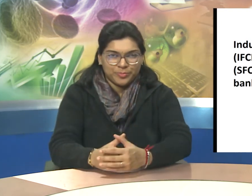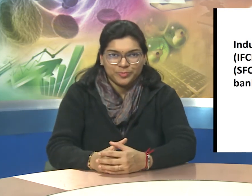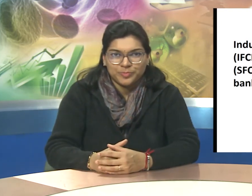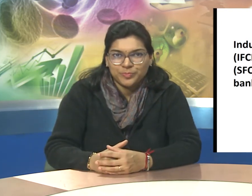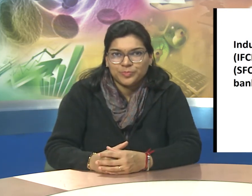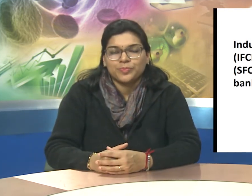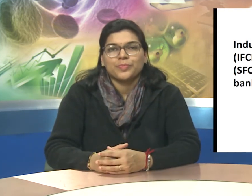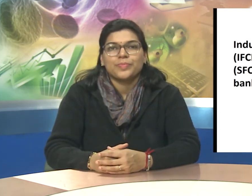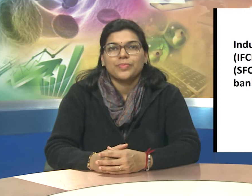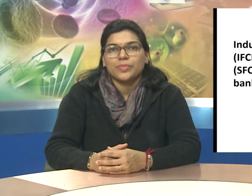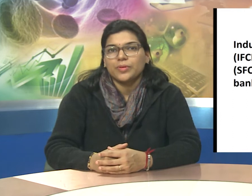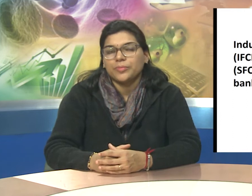for different kinds of work.